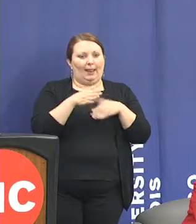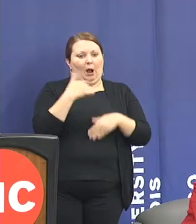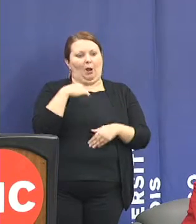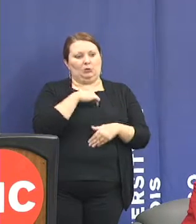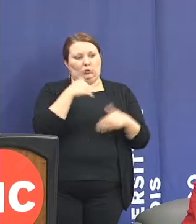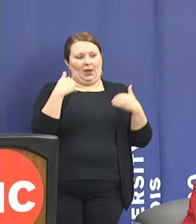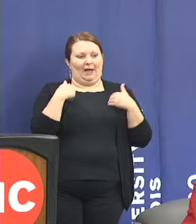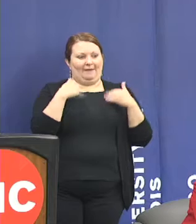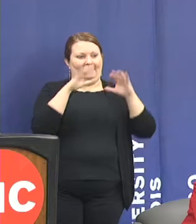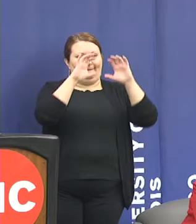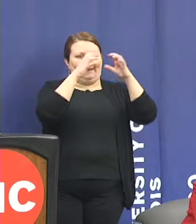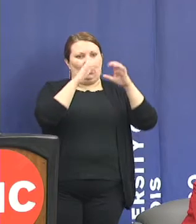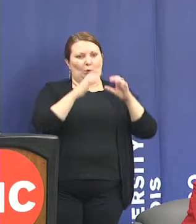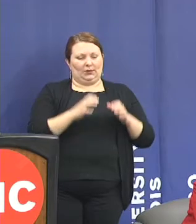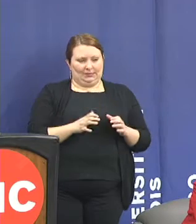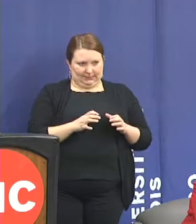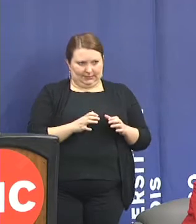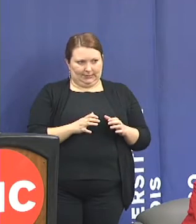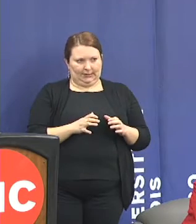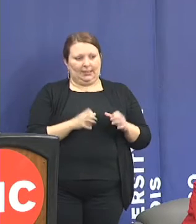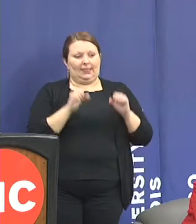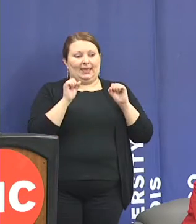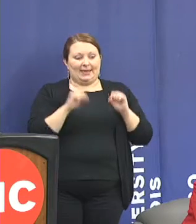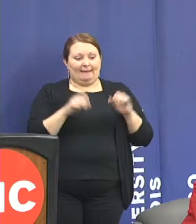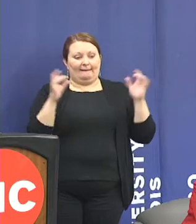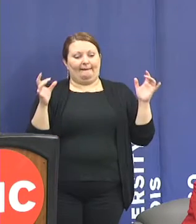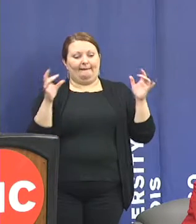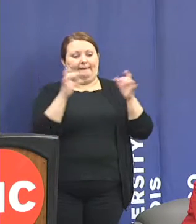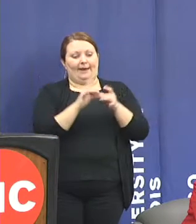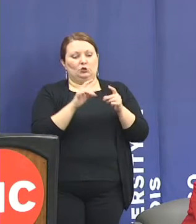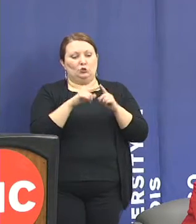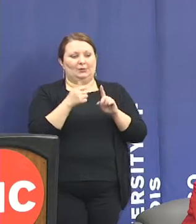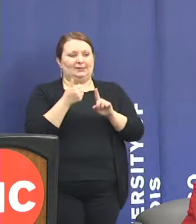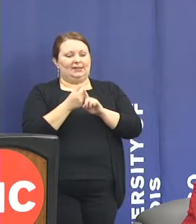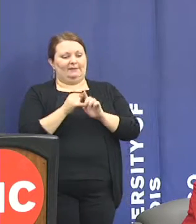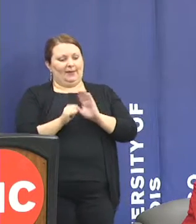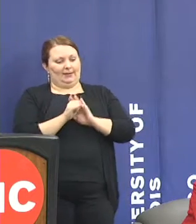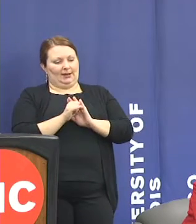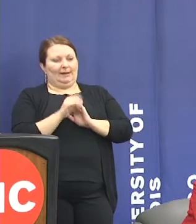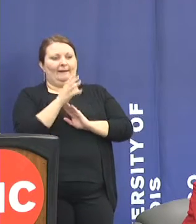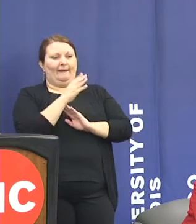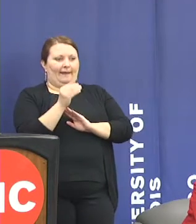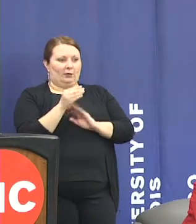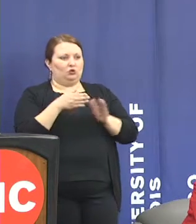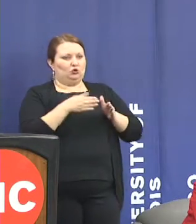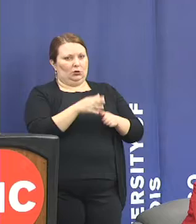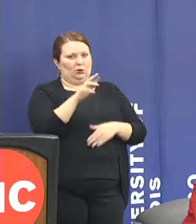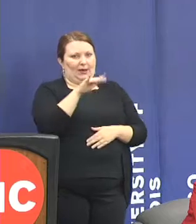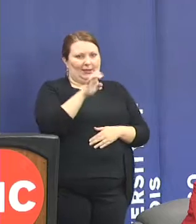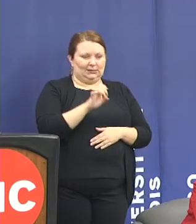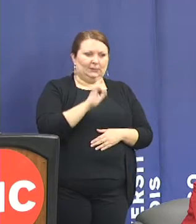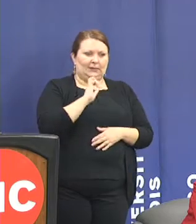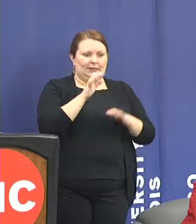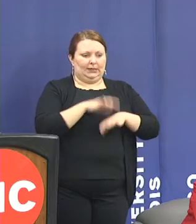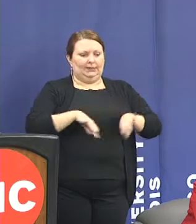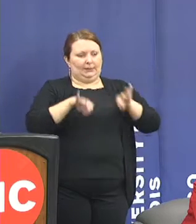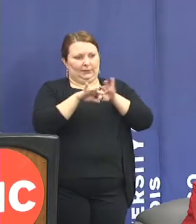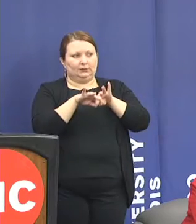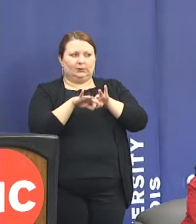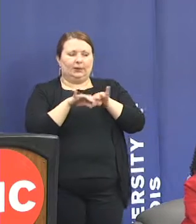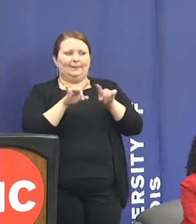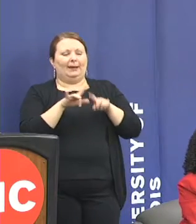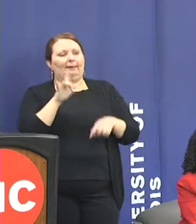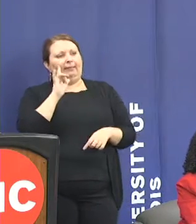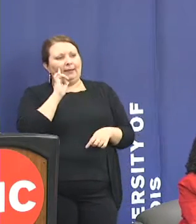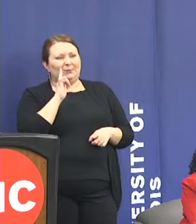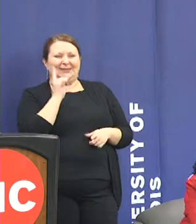to have categories that are able to kind of connect to self-identity as well as street race. I think it's really important. But I